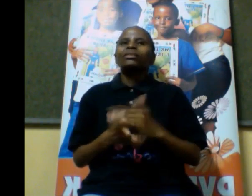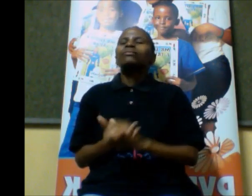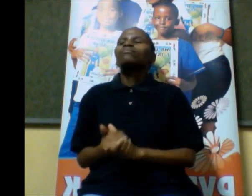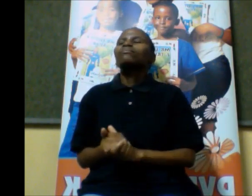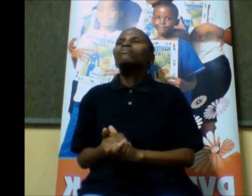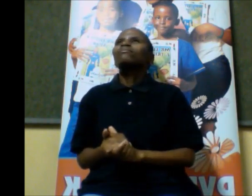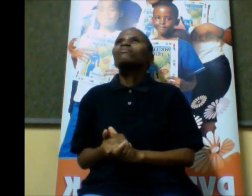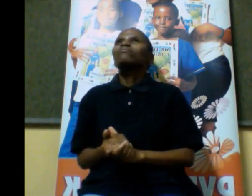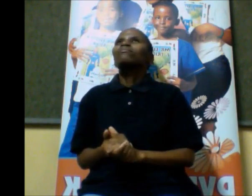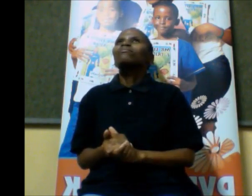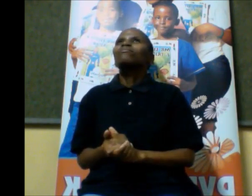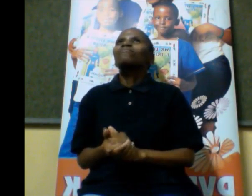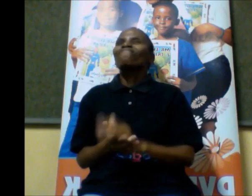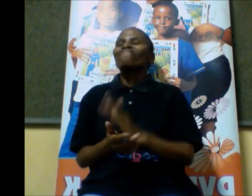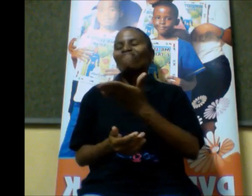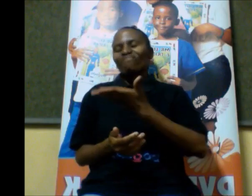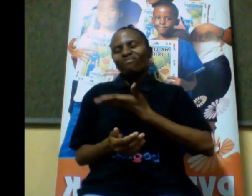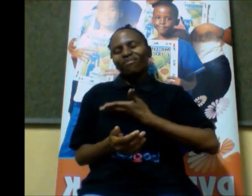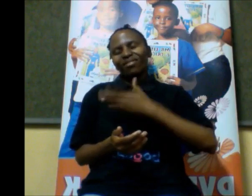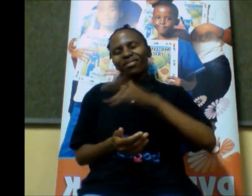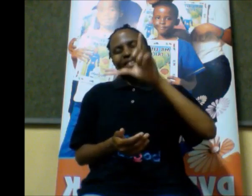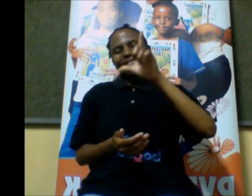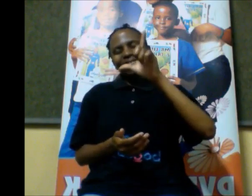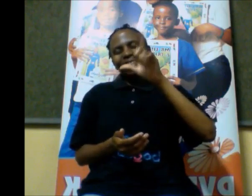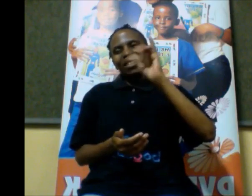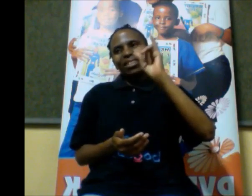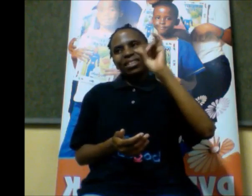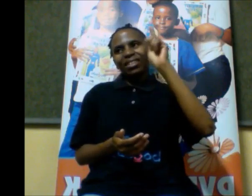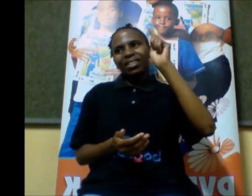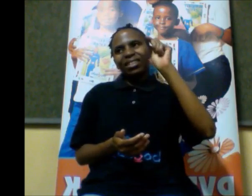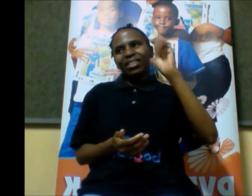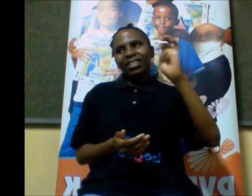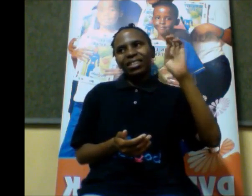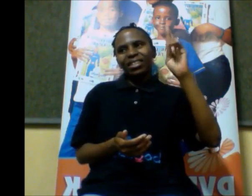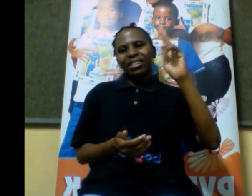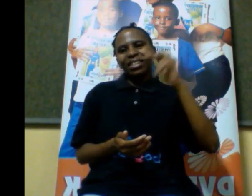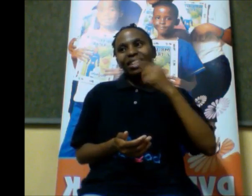Mr. Litter says that a clean and healthy environment is a happy environment.